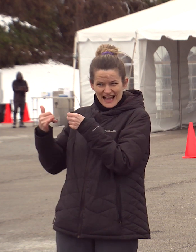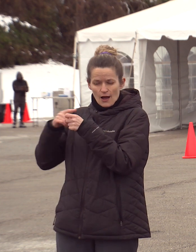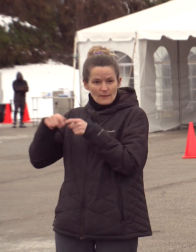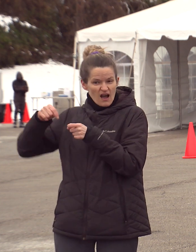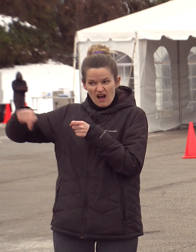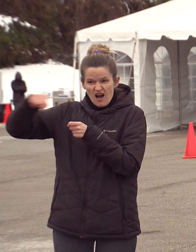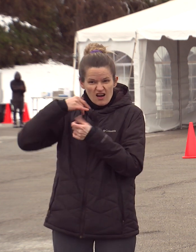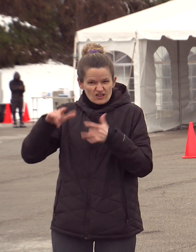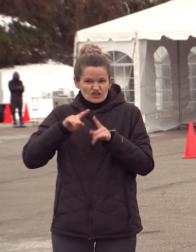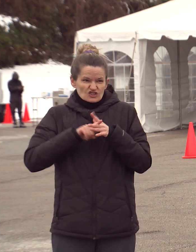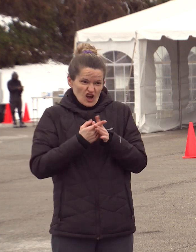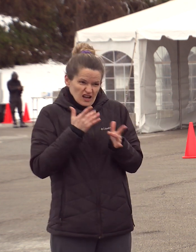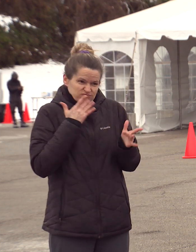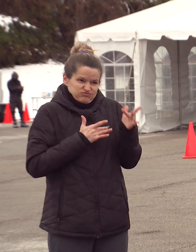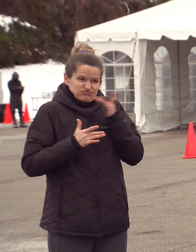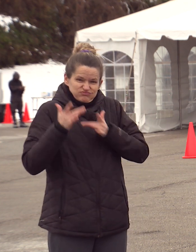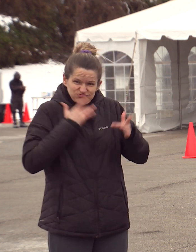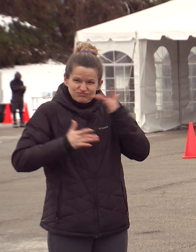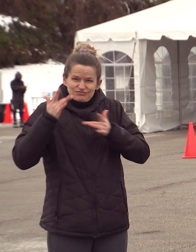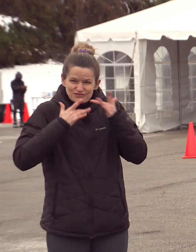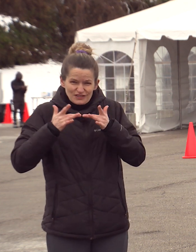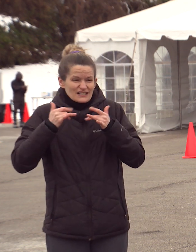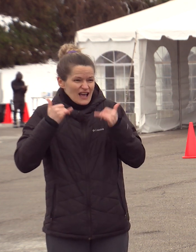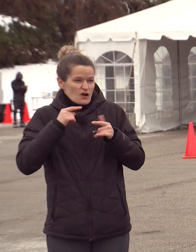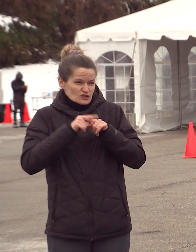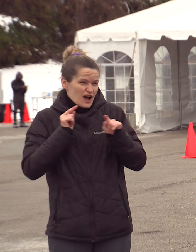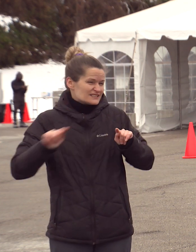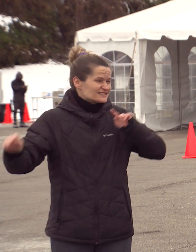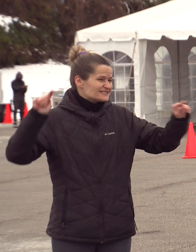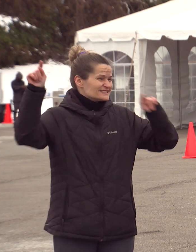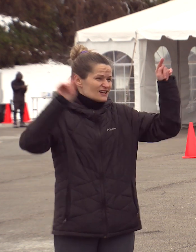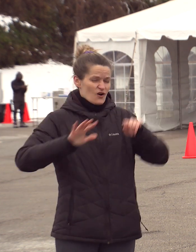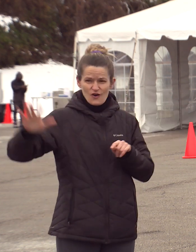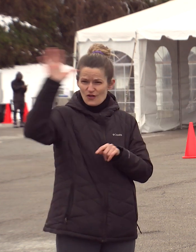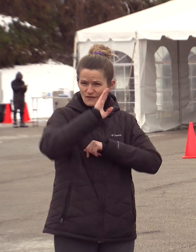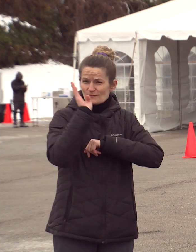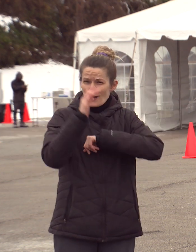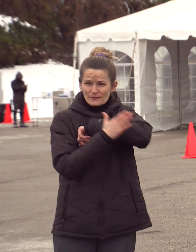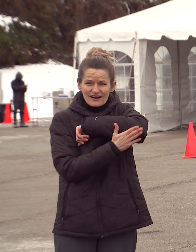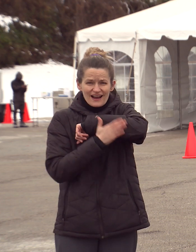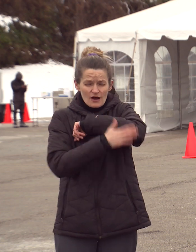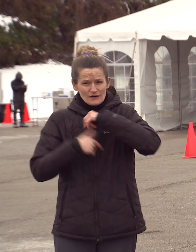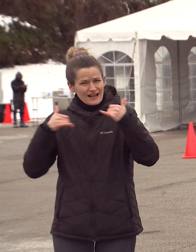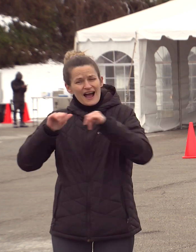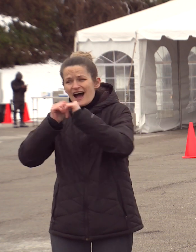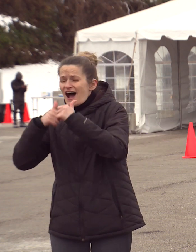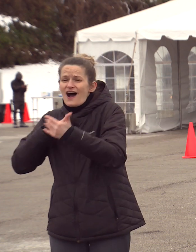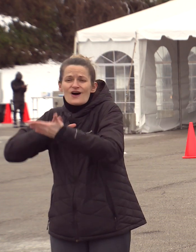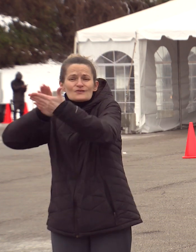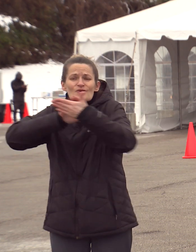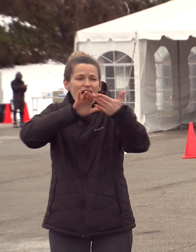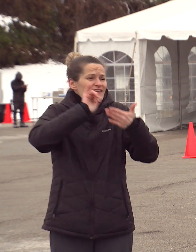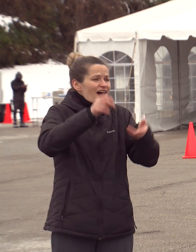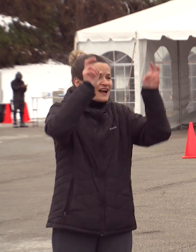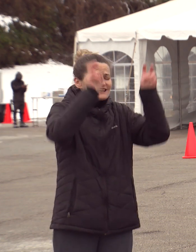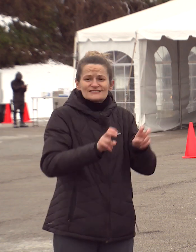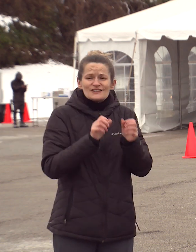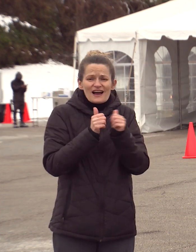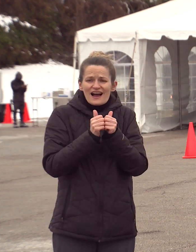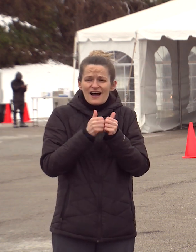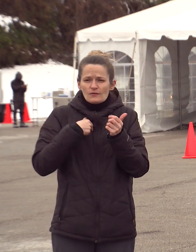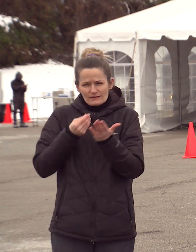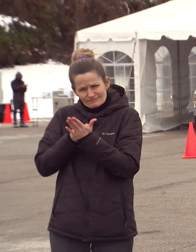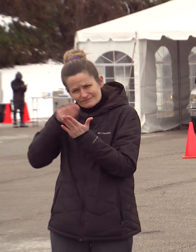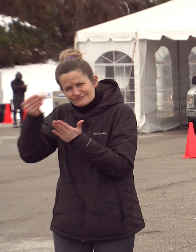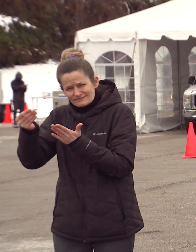here in Baltimore. And to address that issue, we have purchased here in Baltimore an additional 200,000